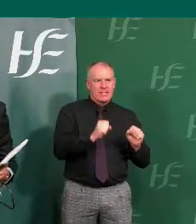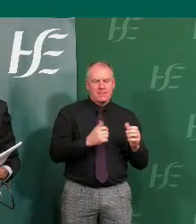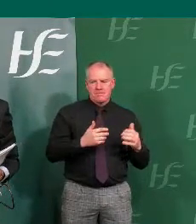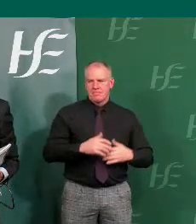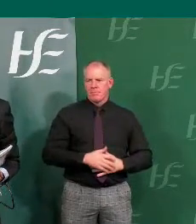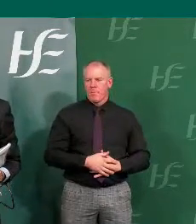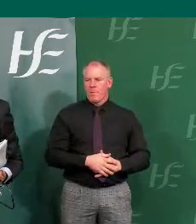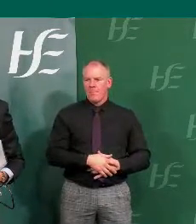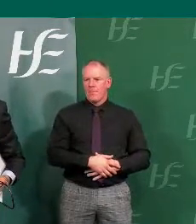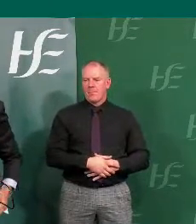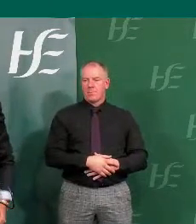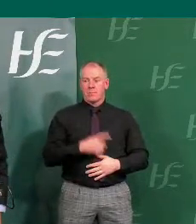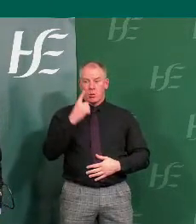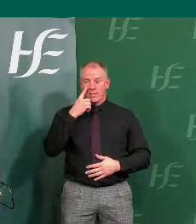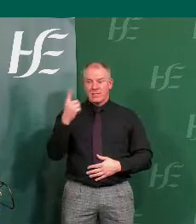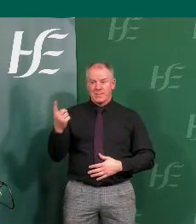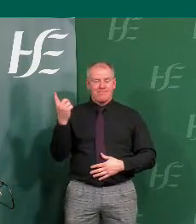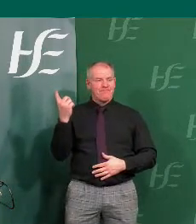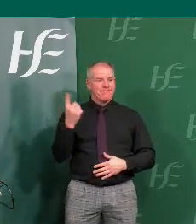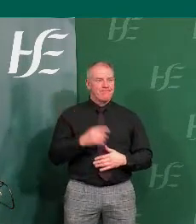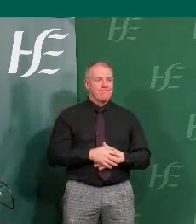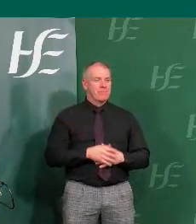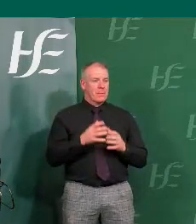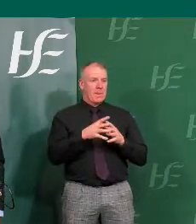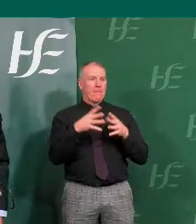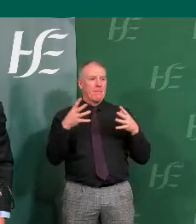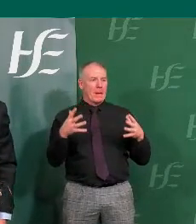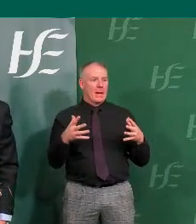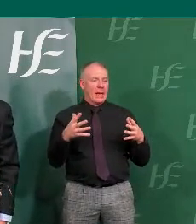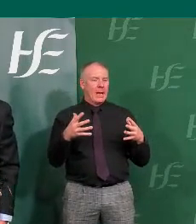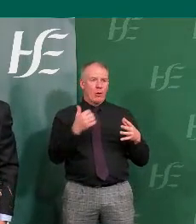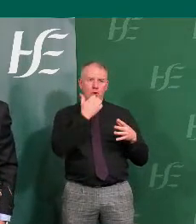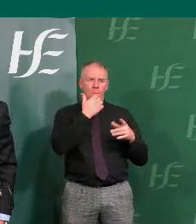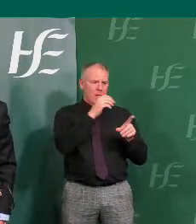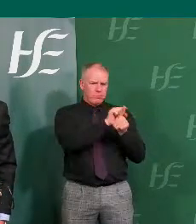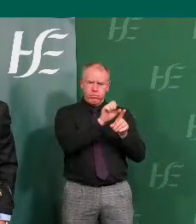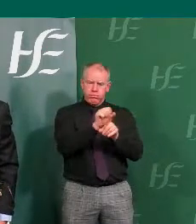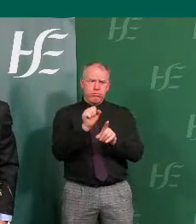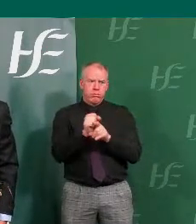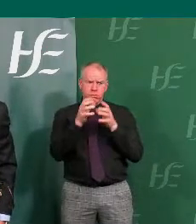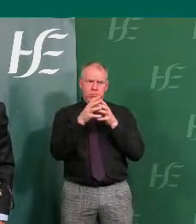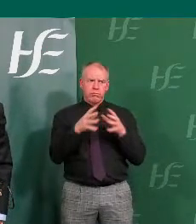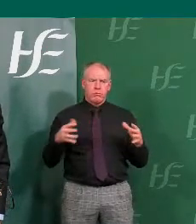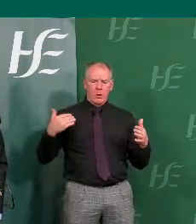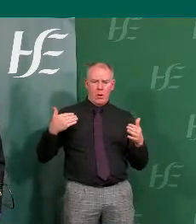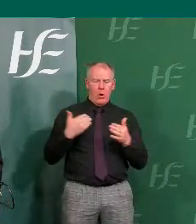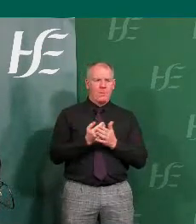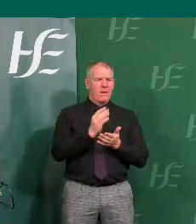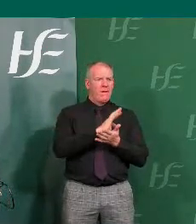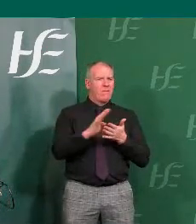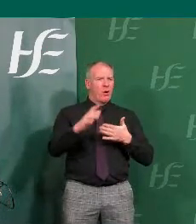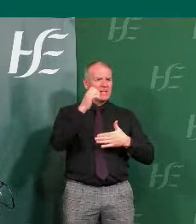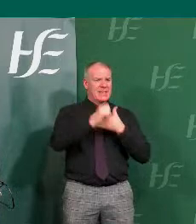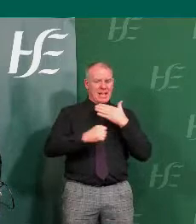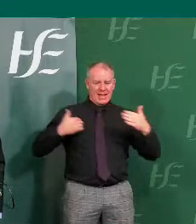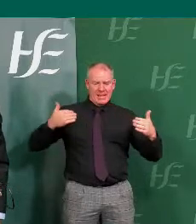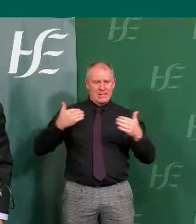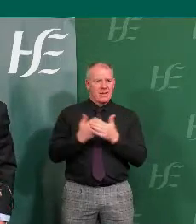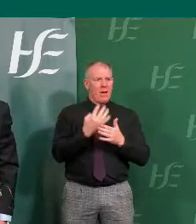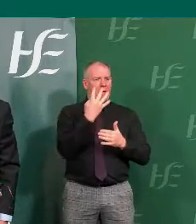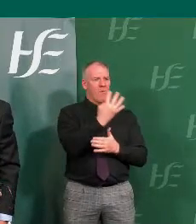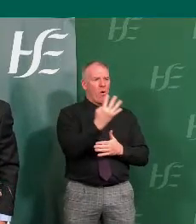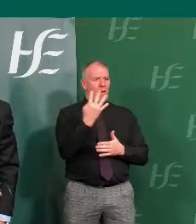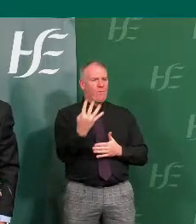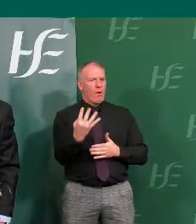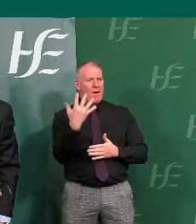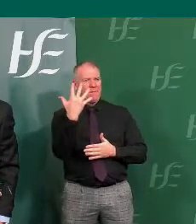So you see there that a huge increase in cases, a surge up to now a 14-day instance of 4,450. Just to put